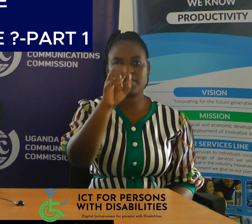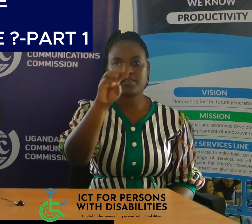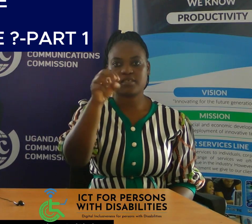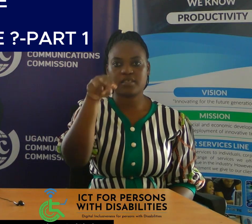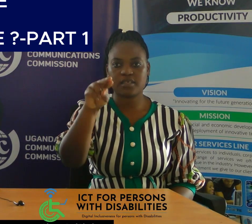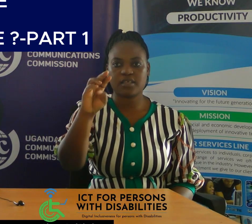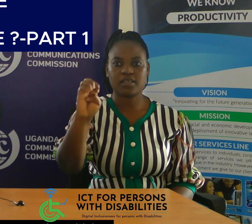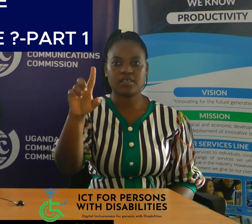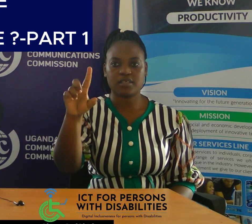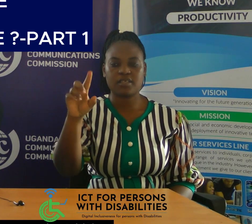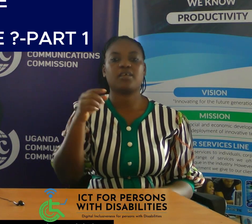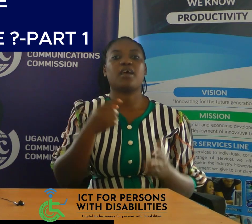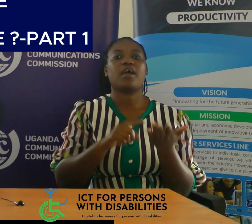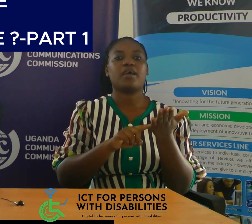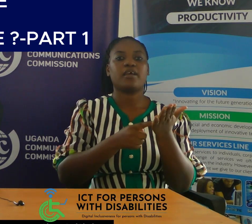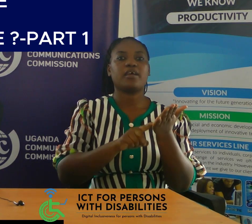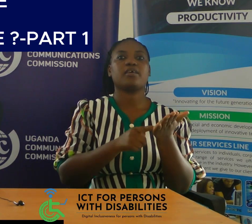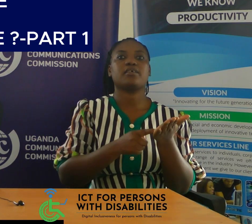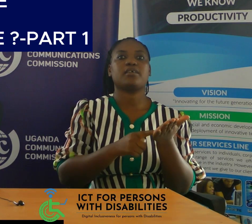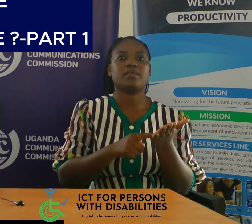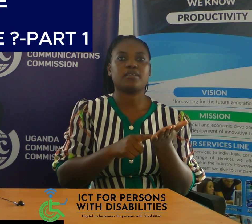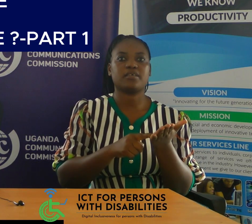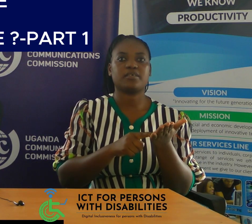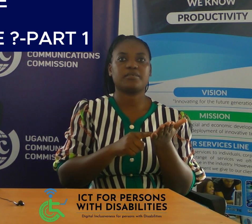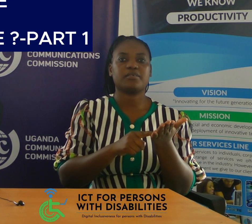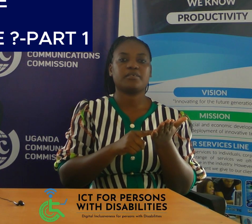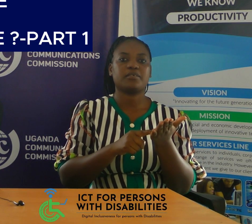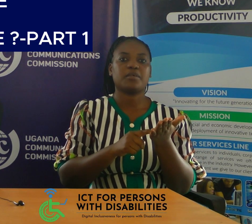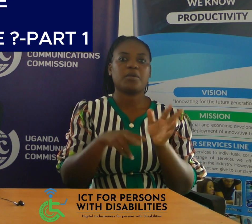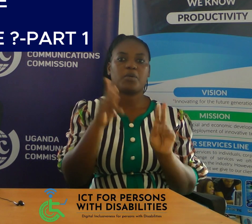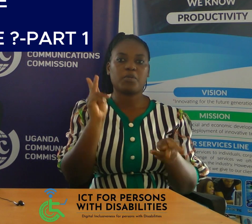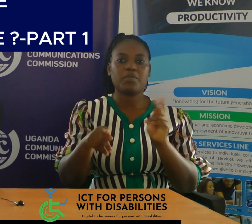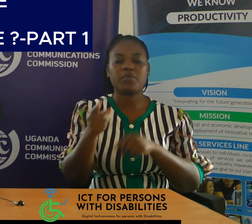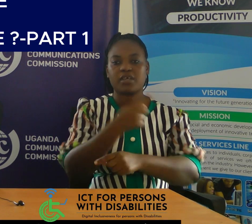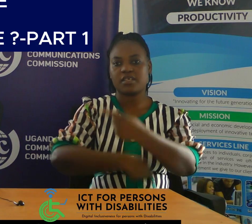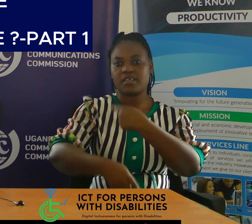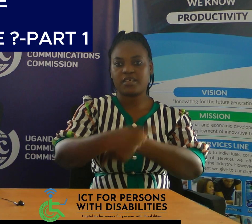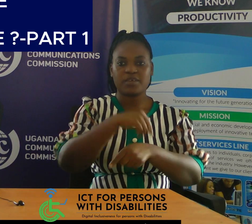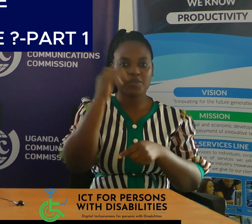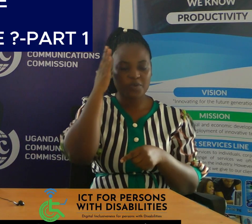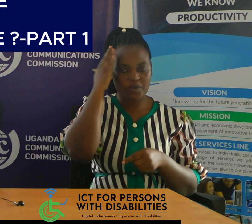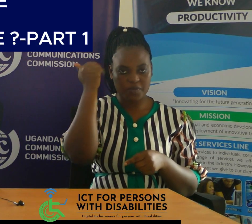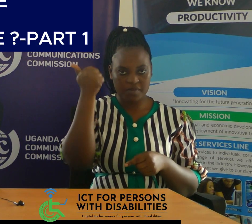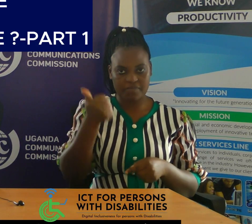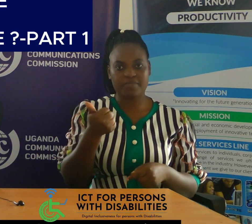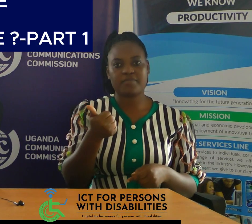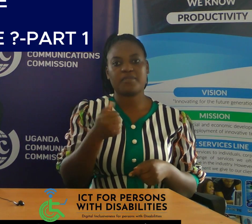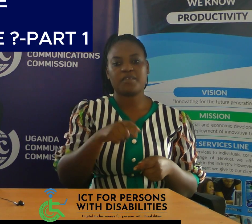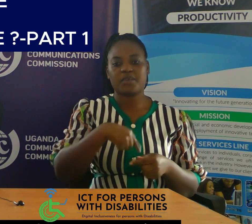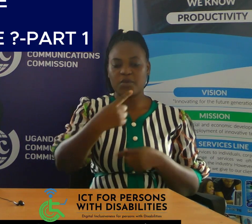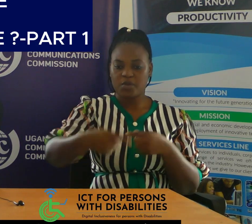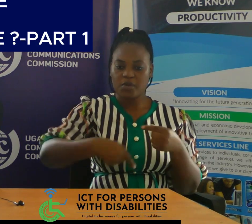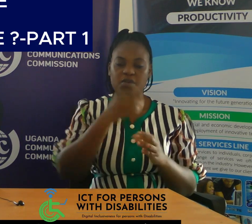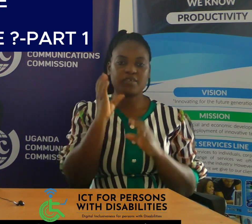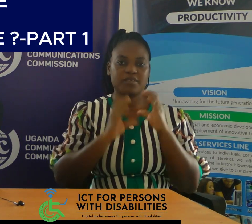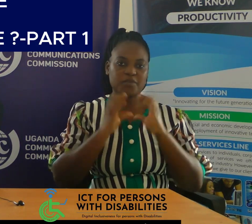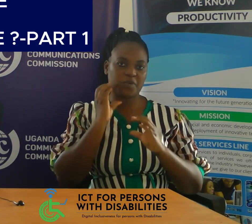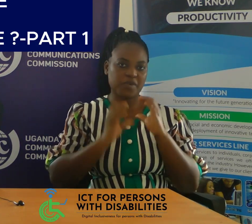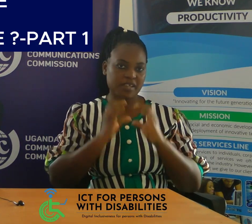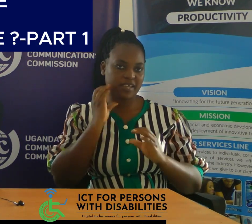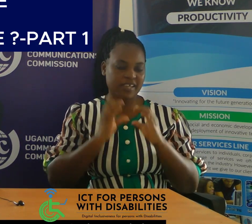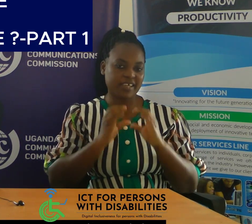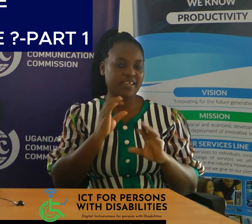ICT for Person with Disabilities Ambassador. You know me very well. We always